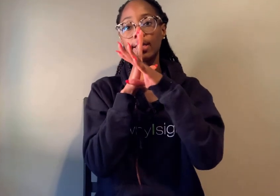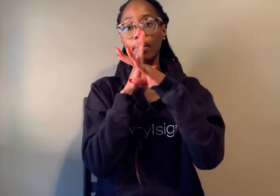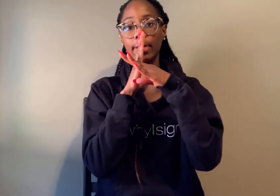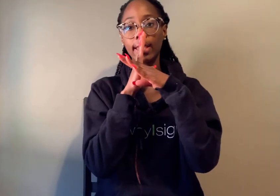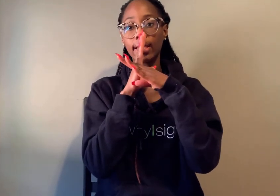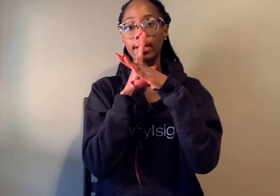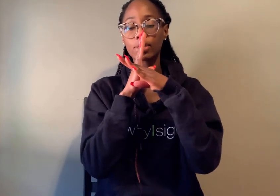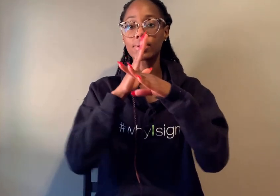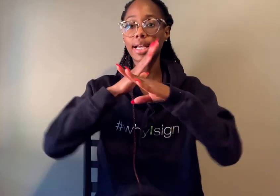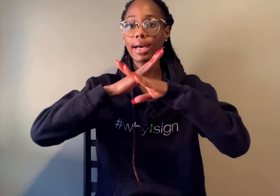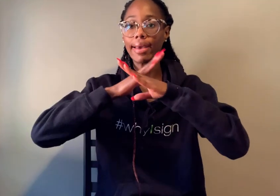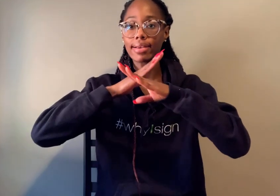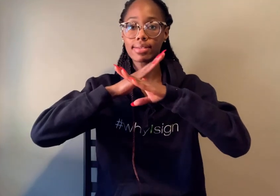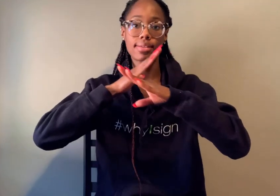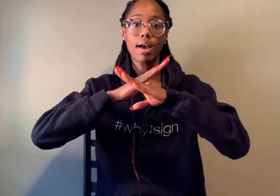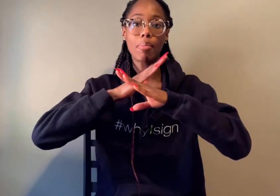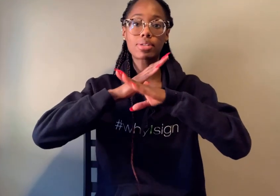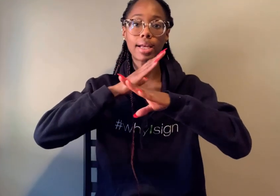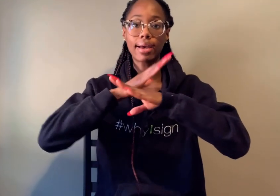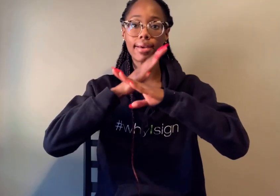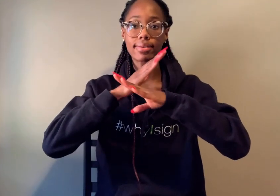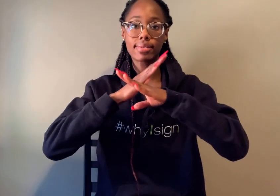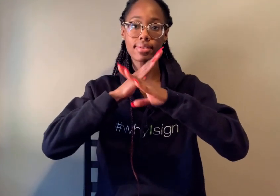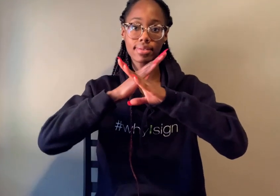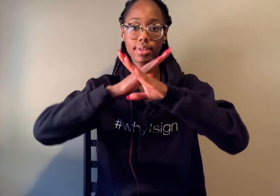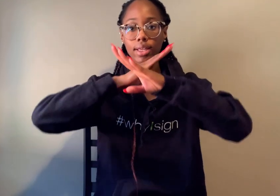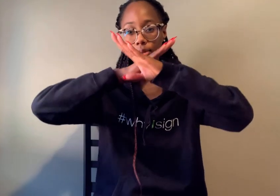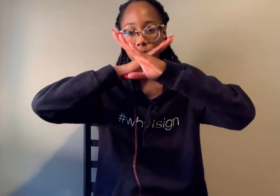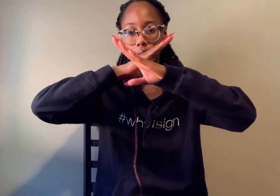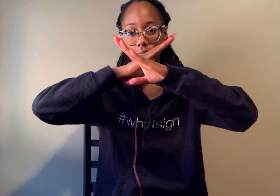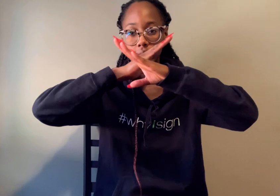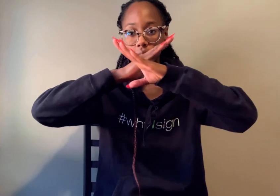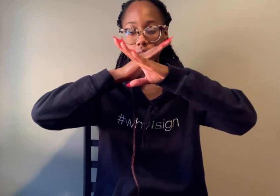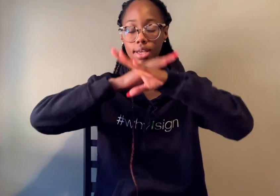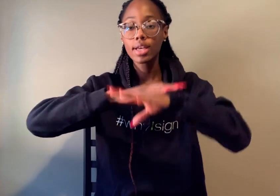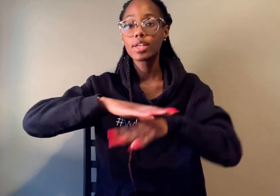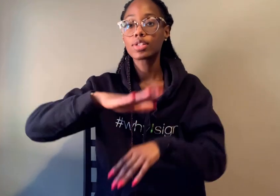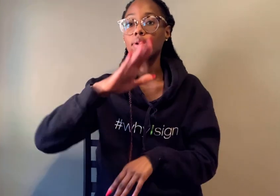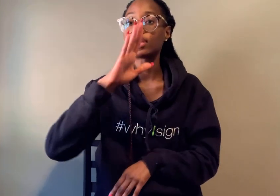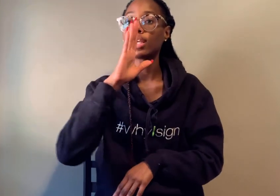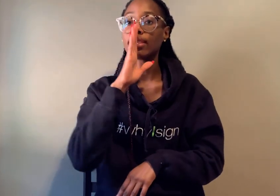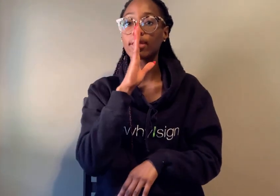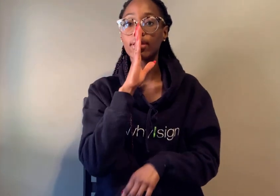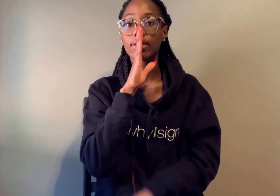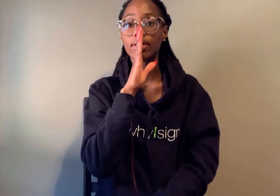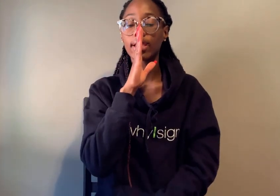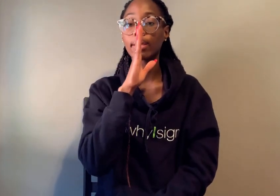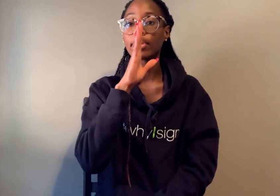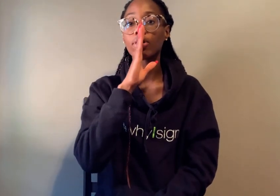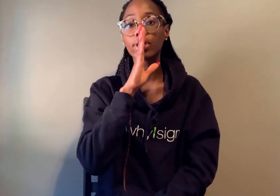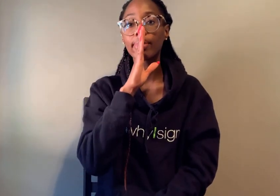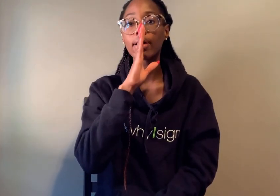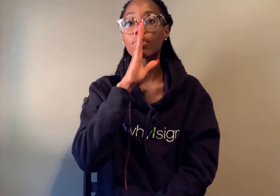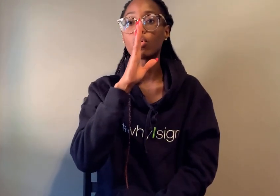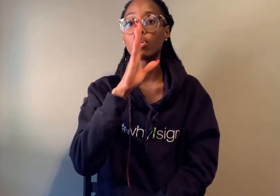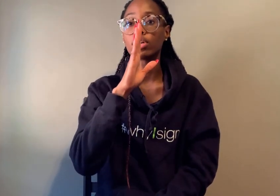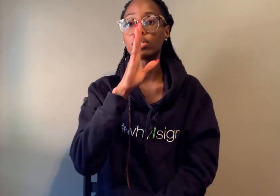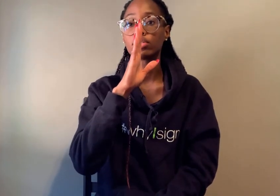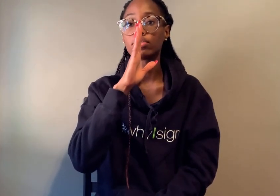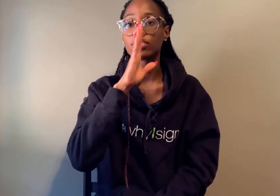non-dominant hand, so it's like an X, almost like an X, like you're doing this. So it's here. It can be on your mouth or just